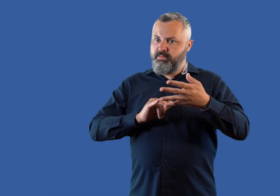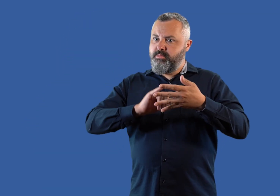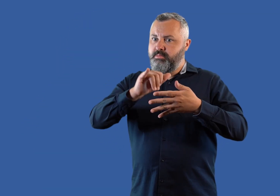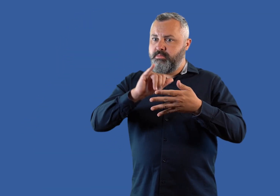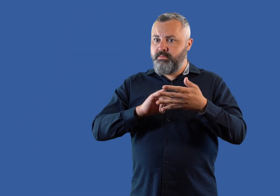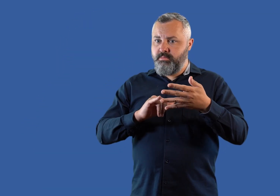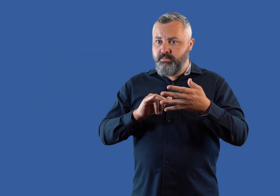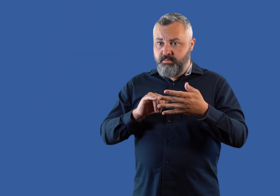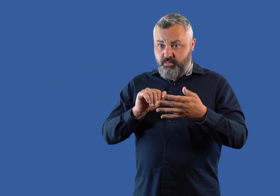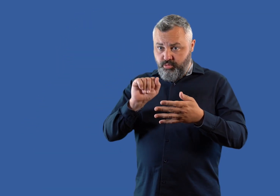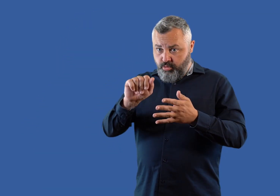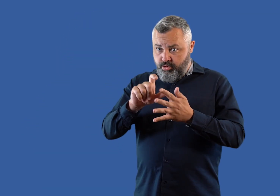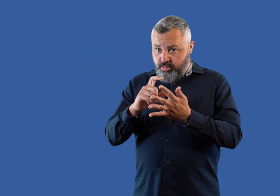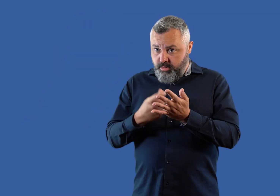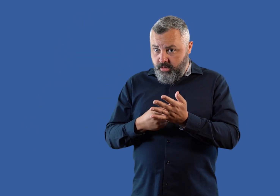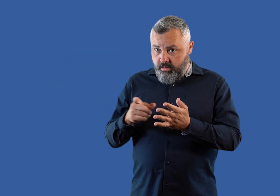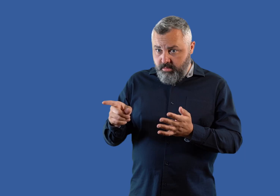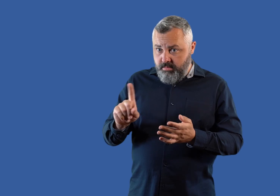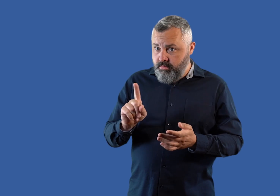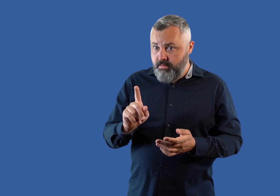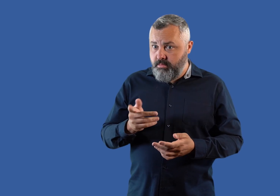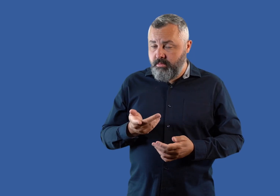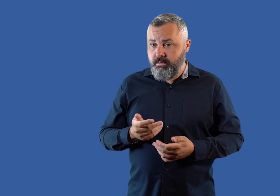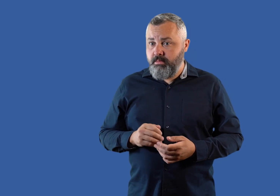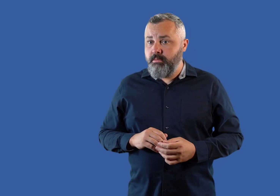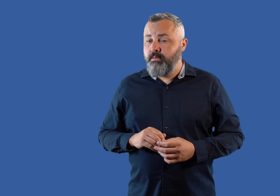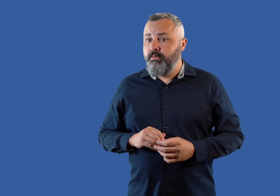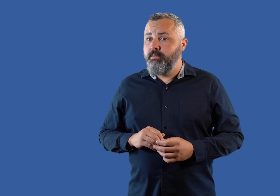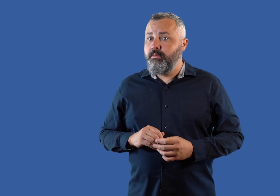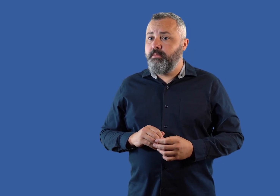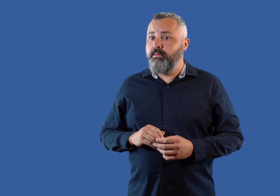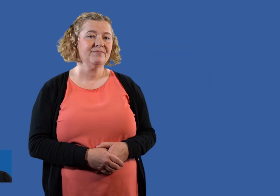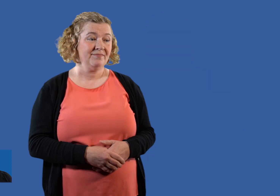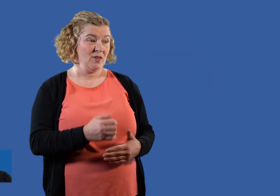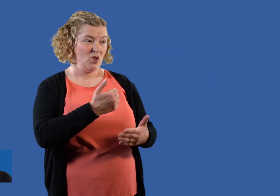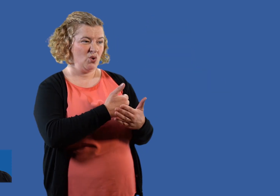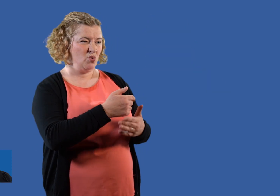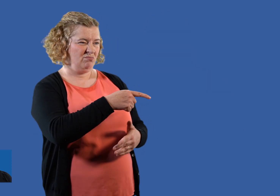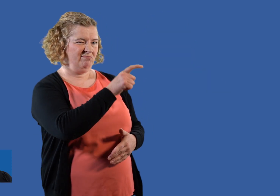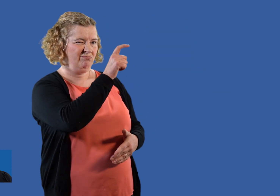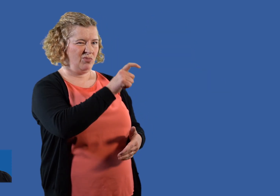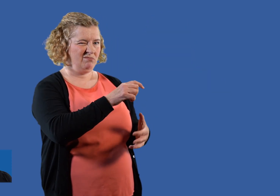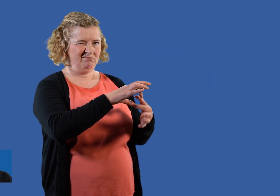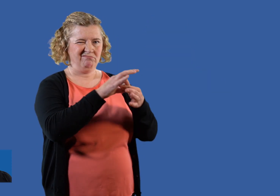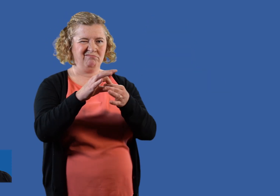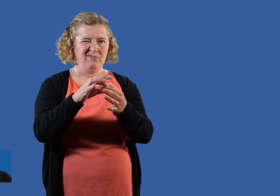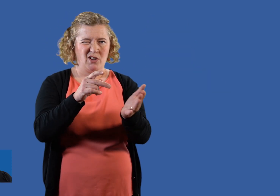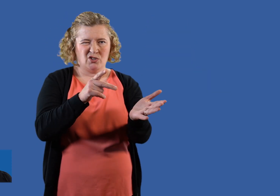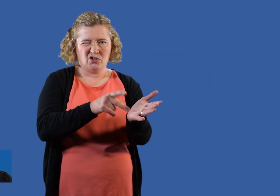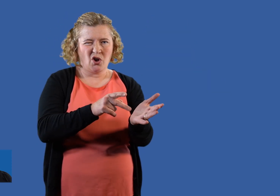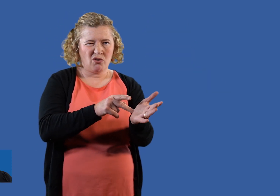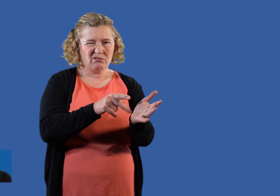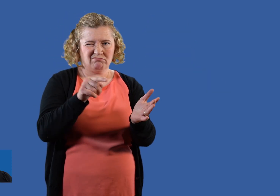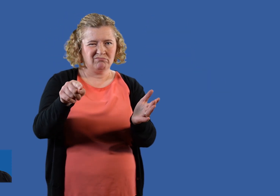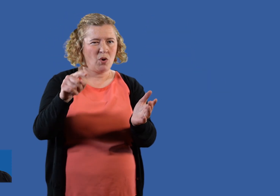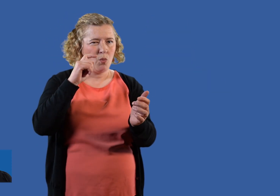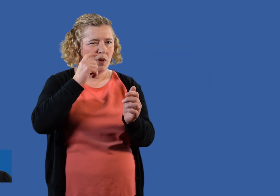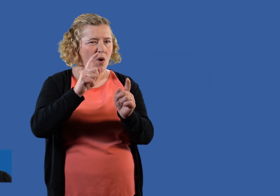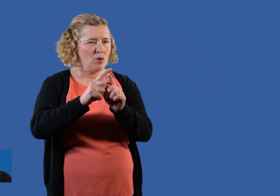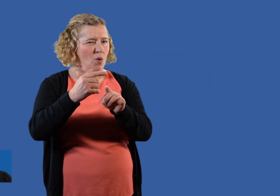So who decides the treatment? Is it your local doctor? Usually the person is linked into a treating psychiatrist,